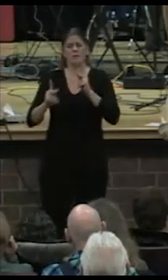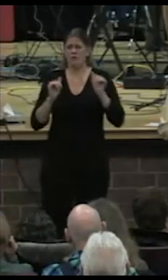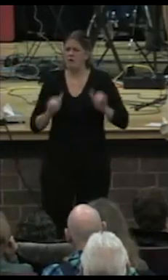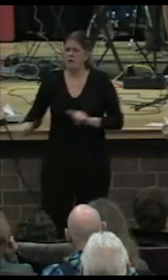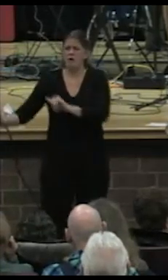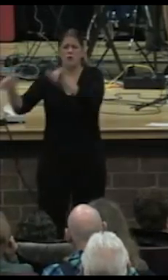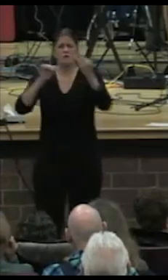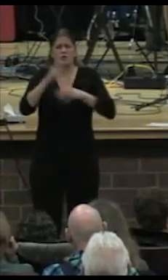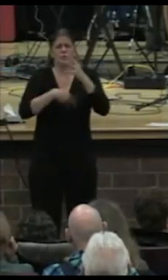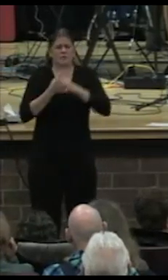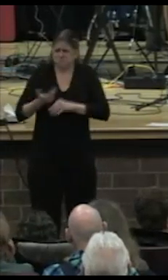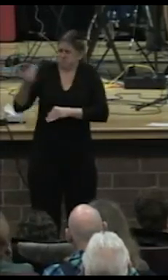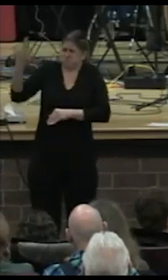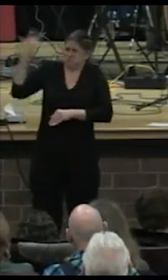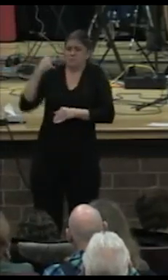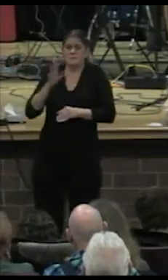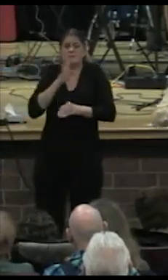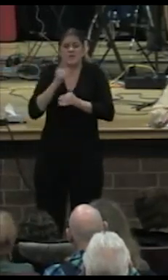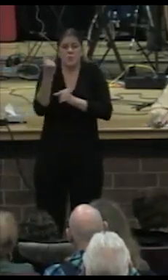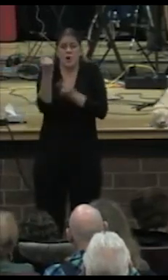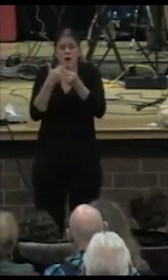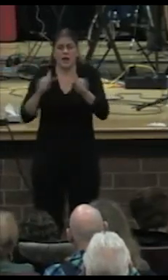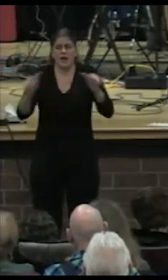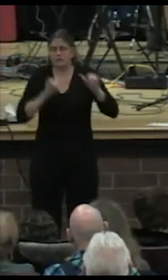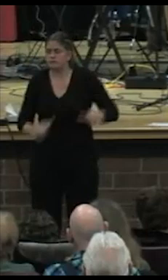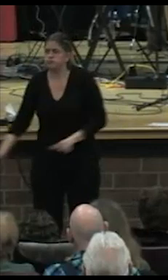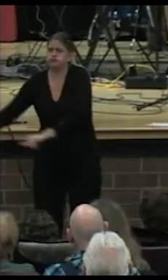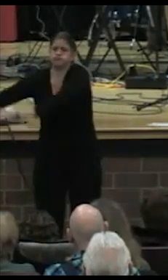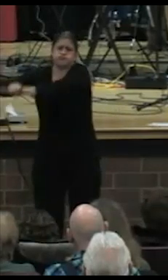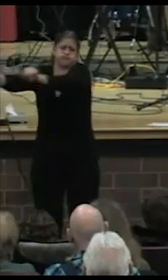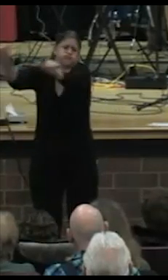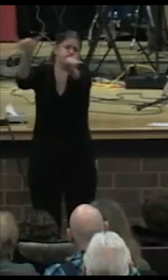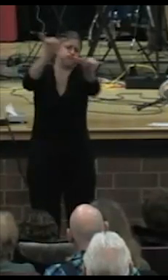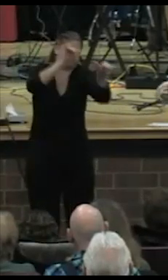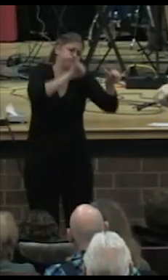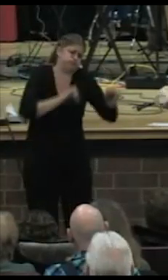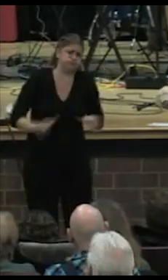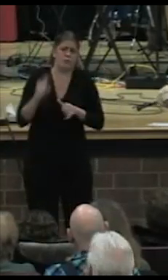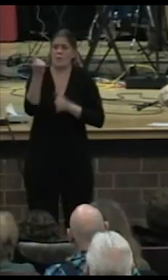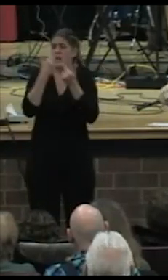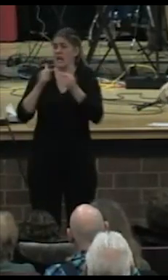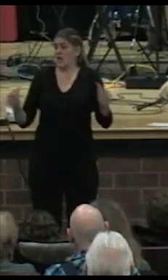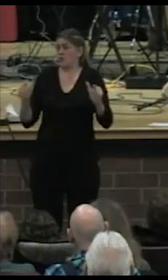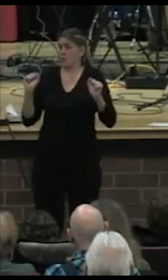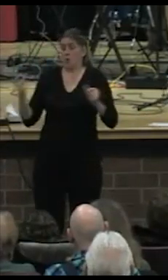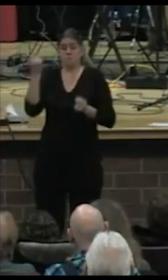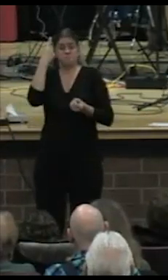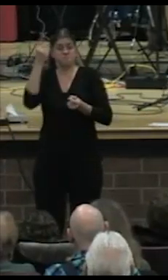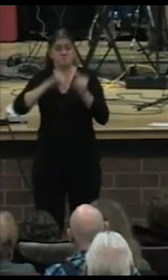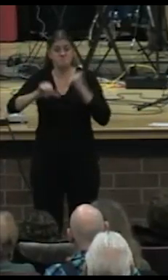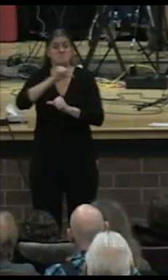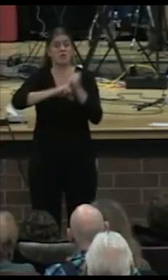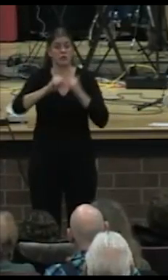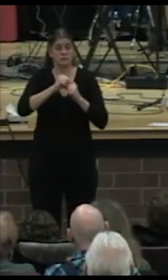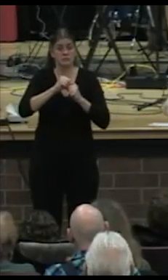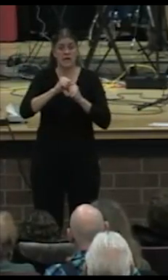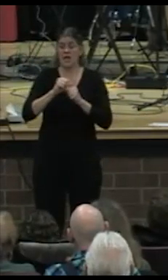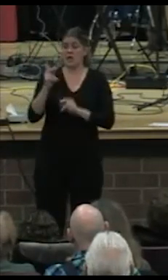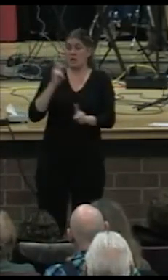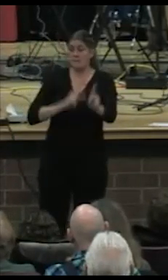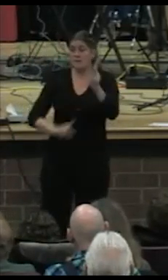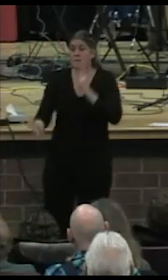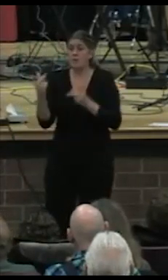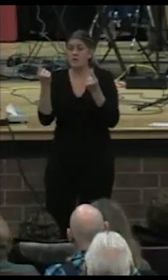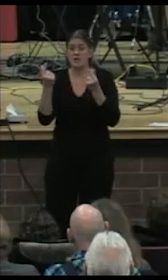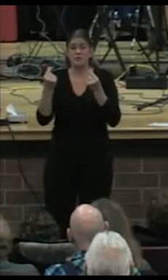same language. And it came about as the people were one group, and they found the